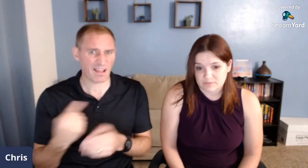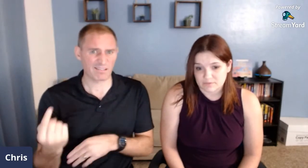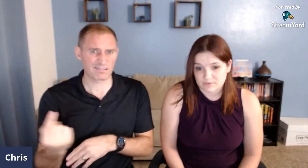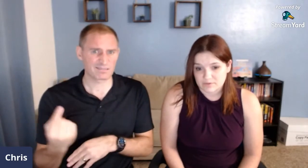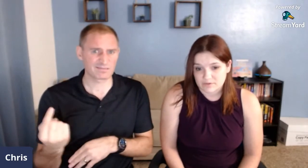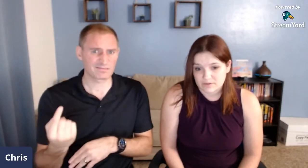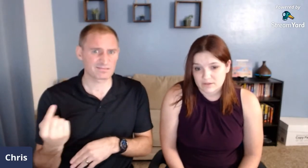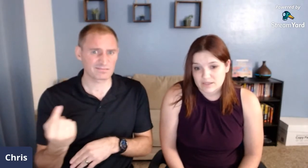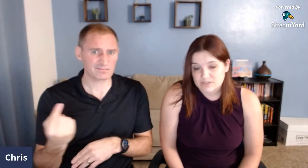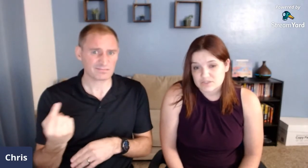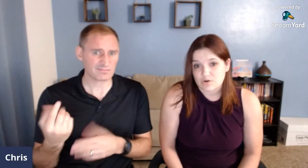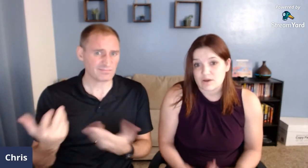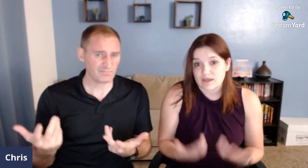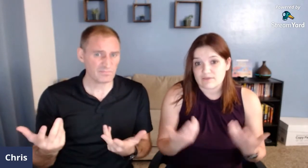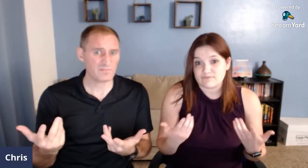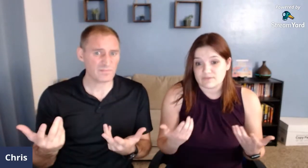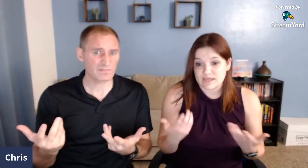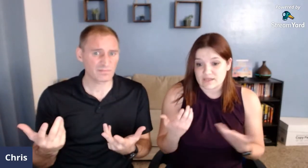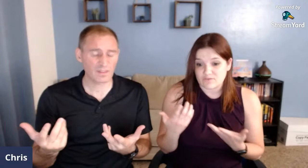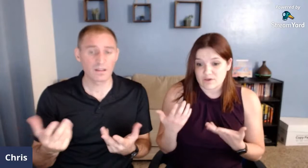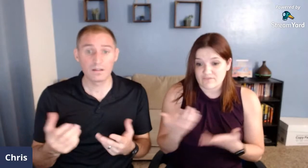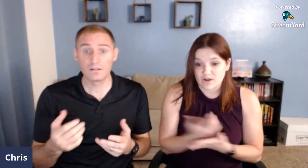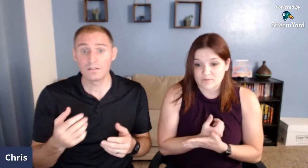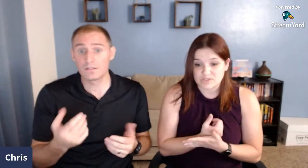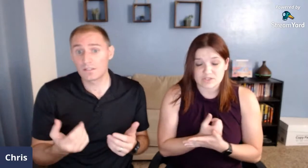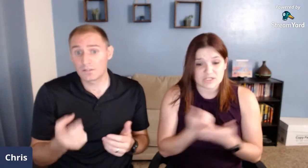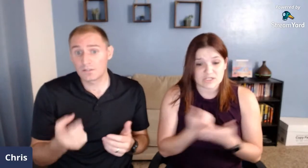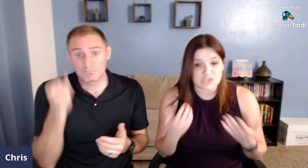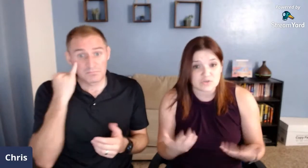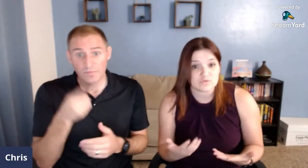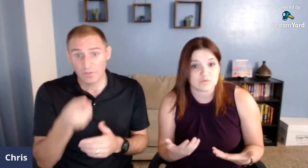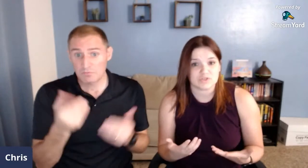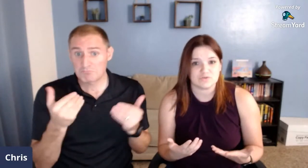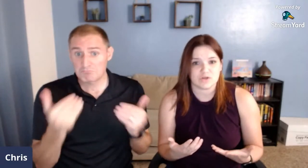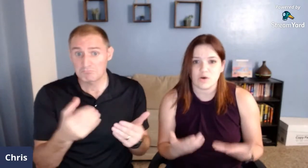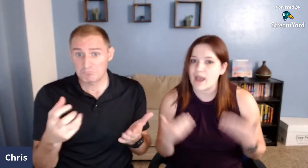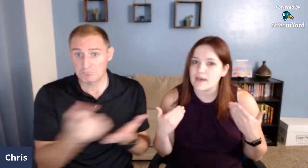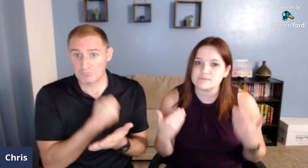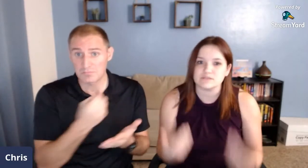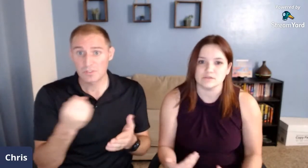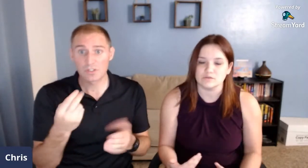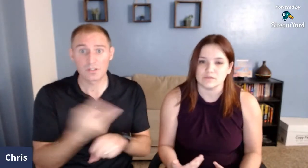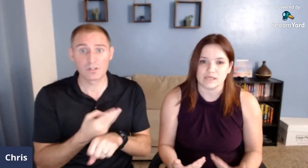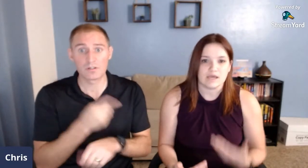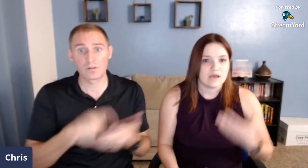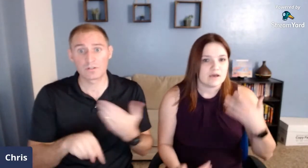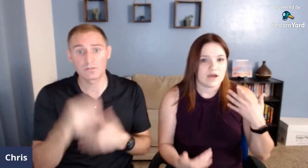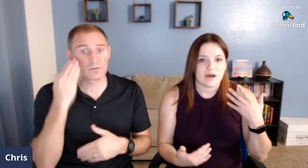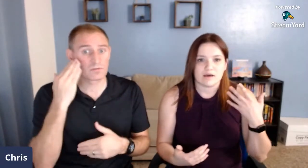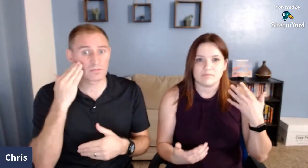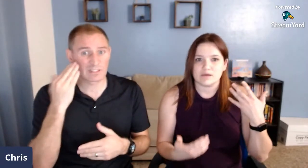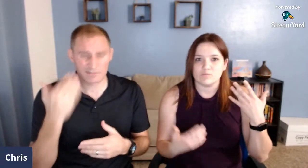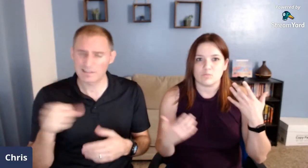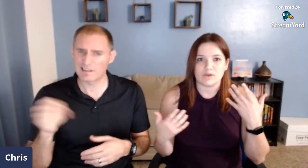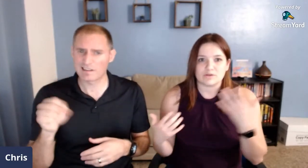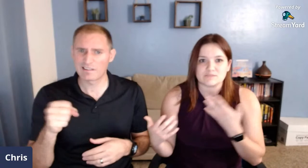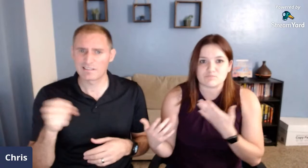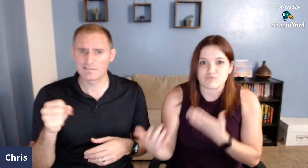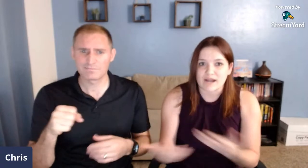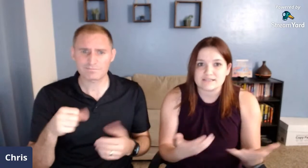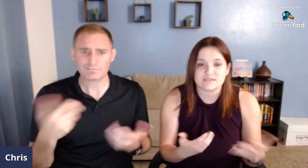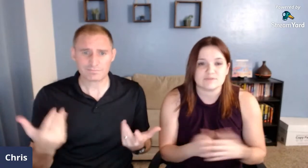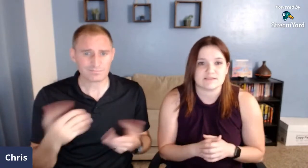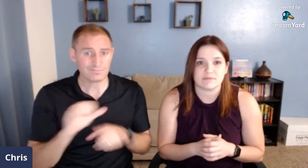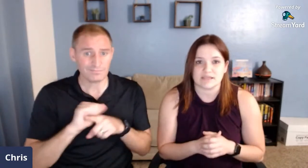talk to people. So if you have an opportunity to use what you know, absolutely. Whether